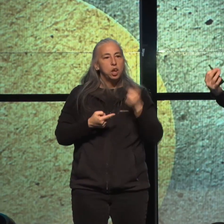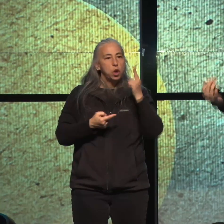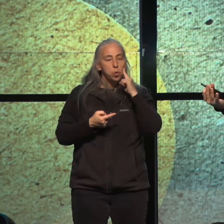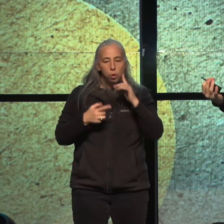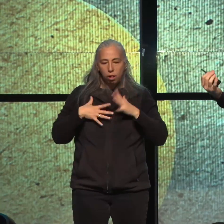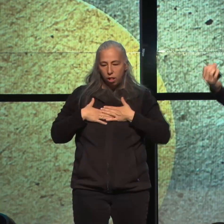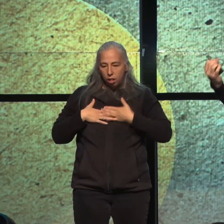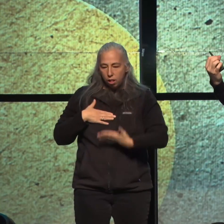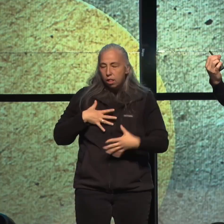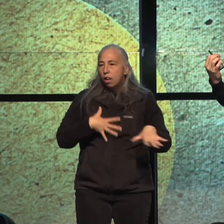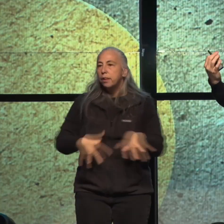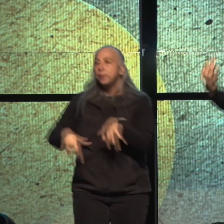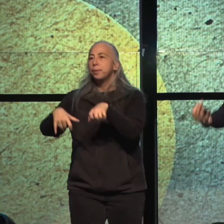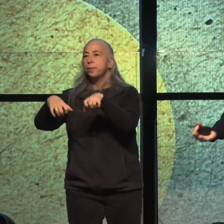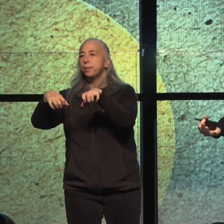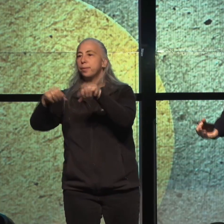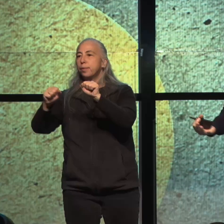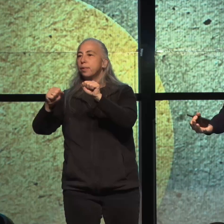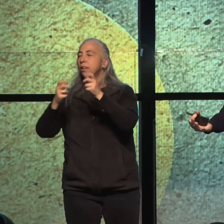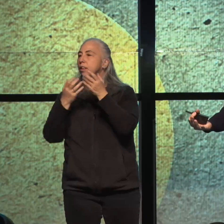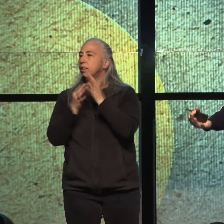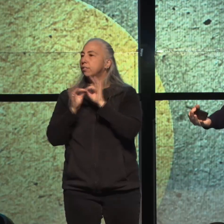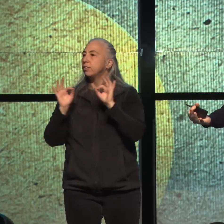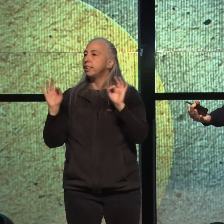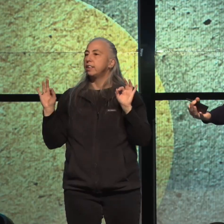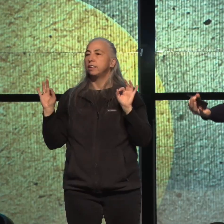be dry.